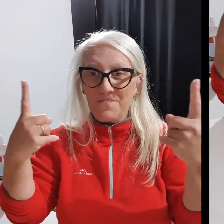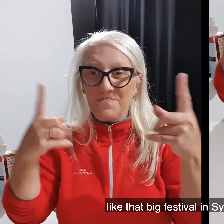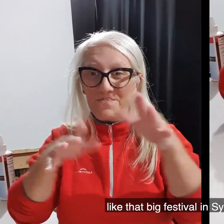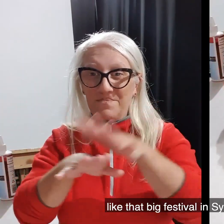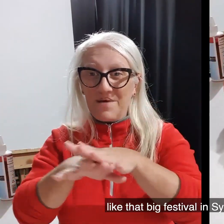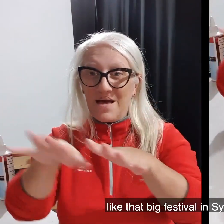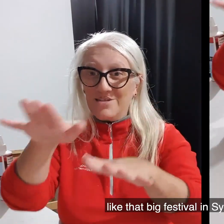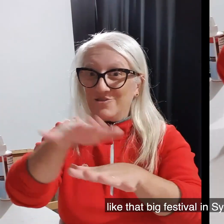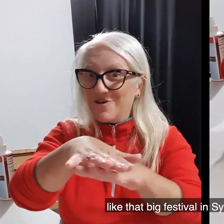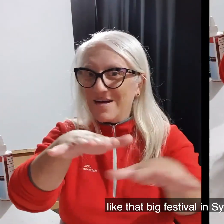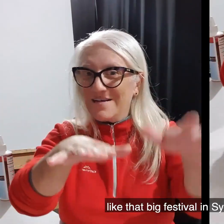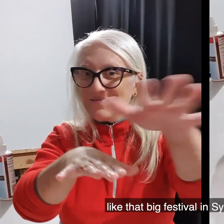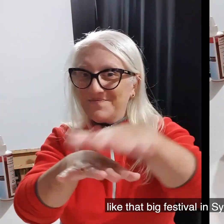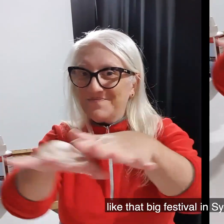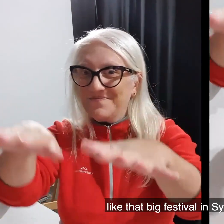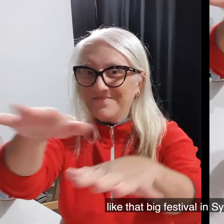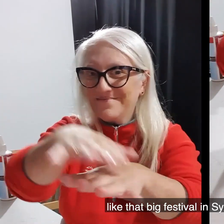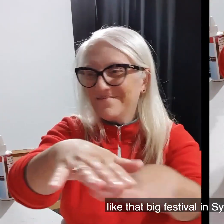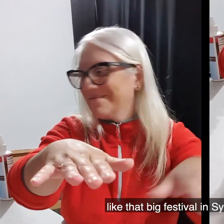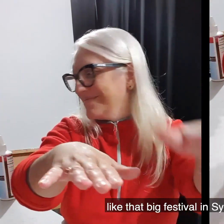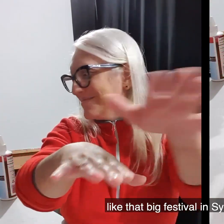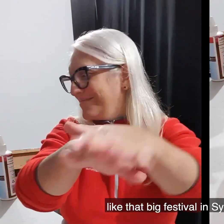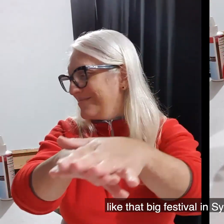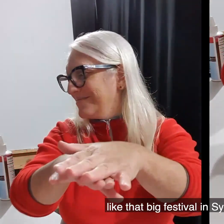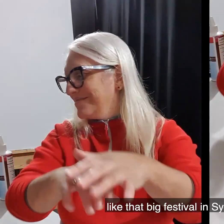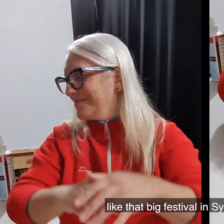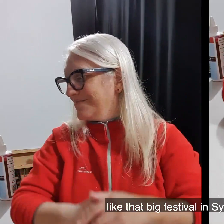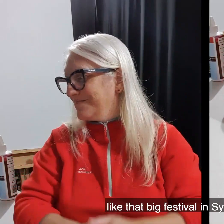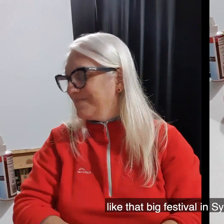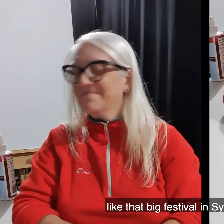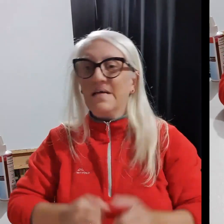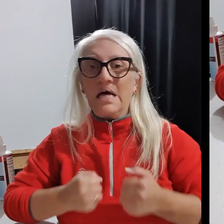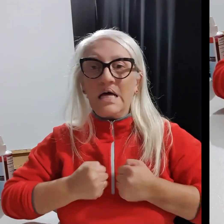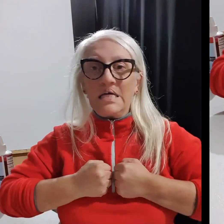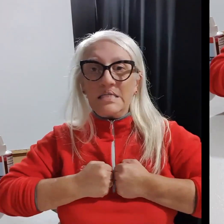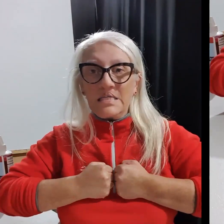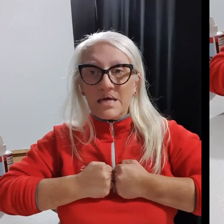Like that big festival in Sydney. Mardi Gras.